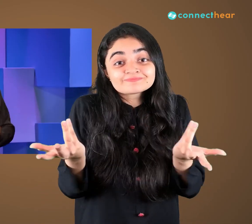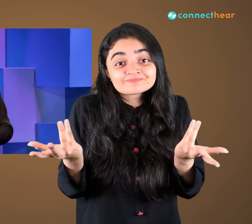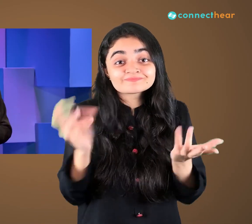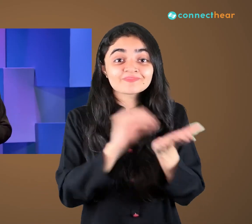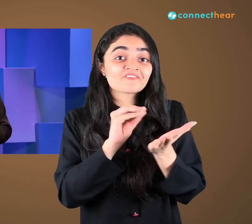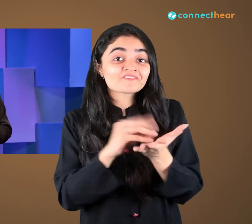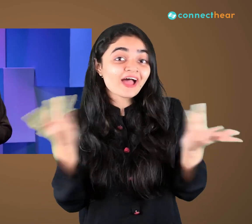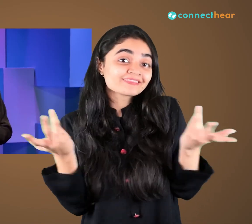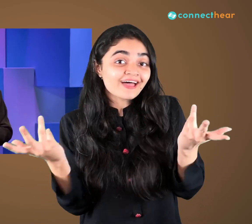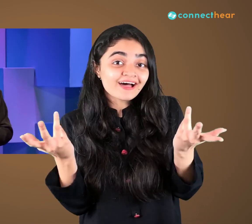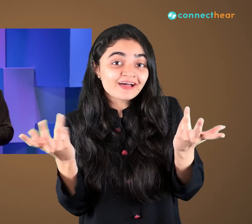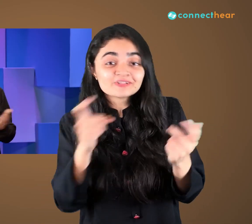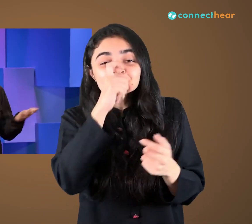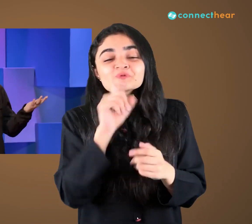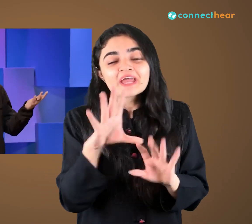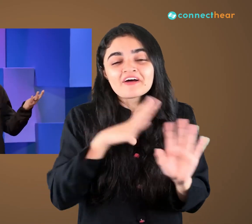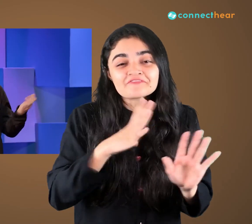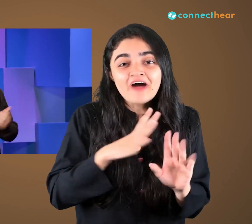a ticket.